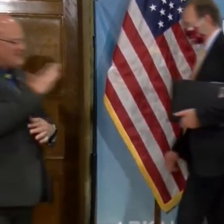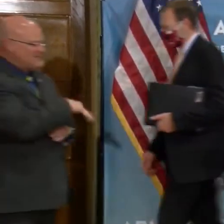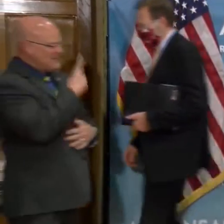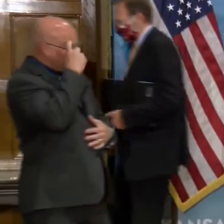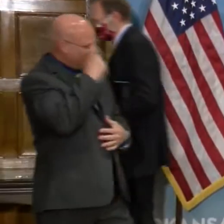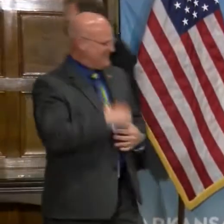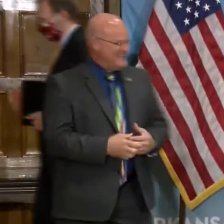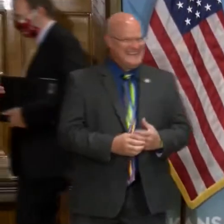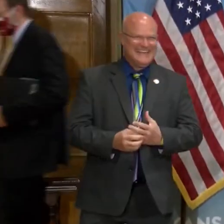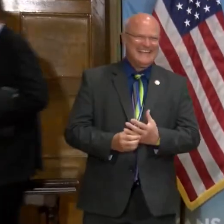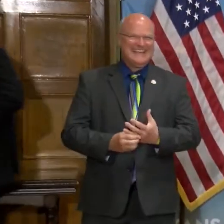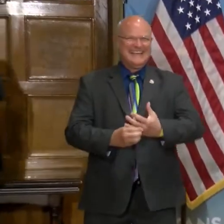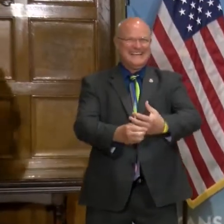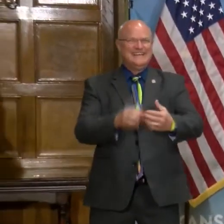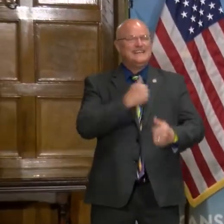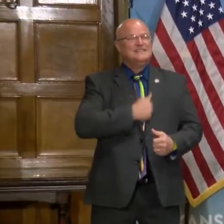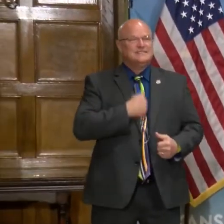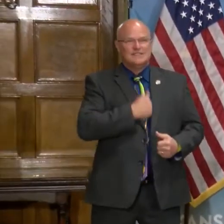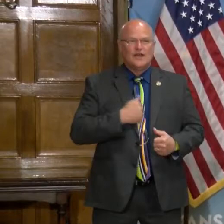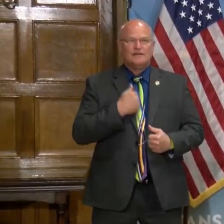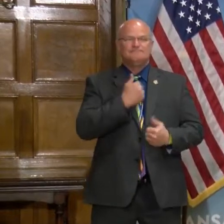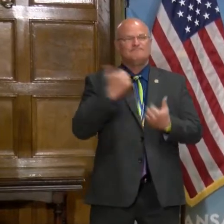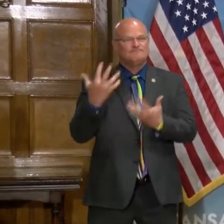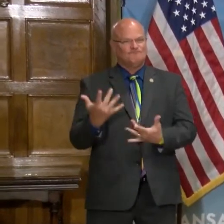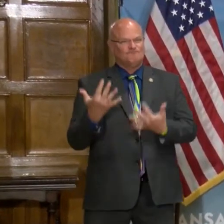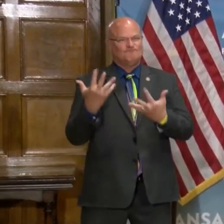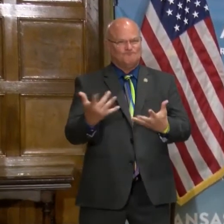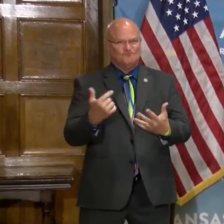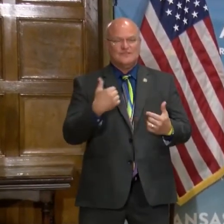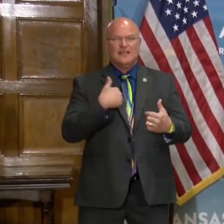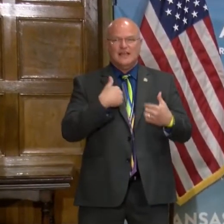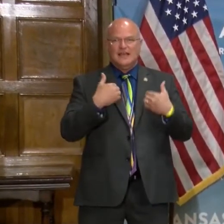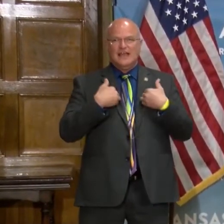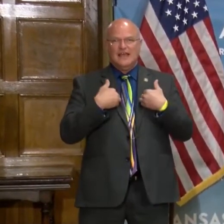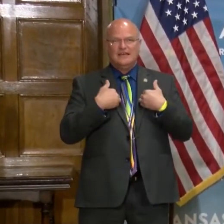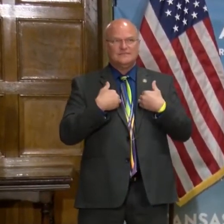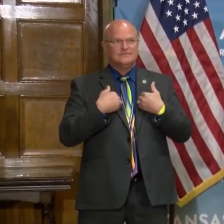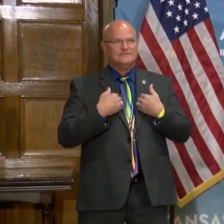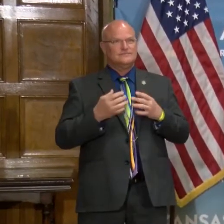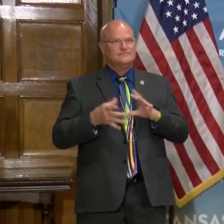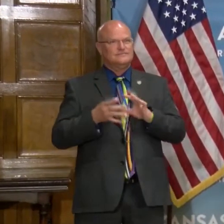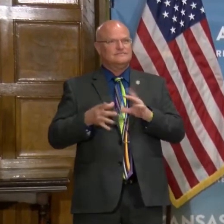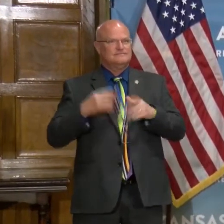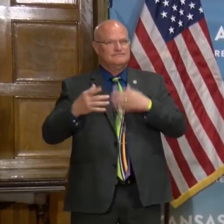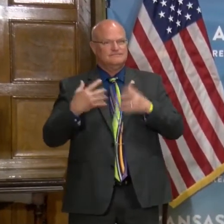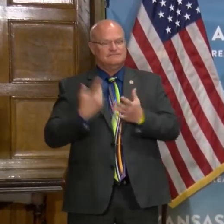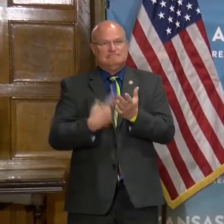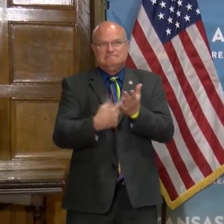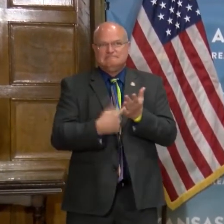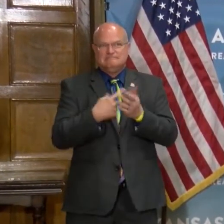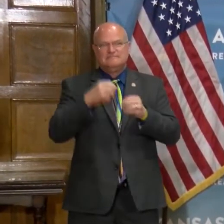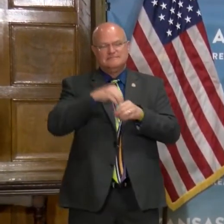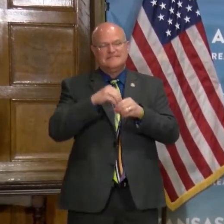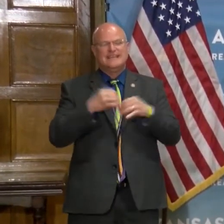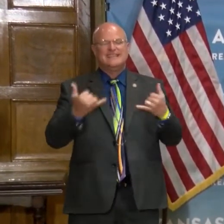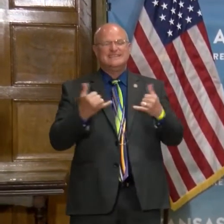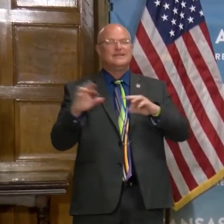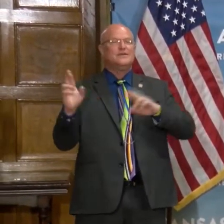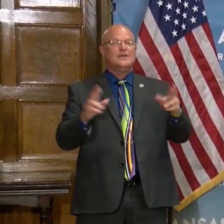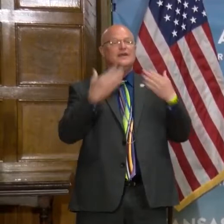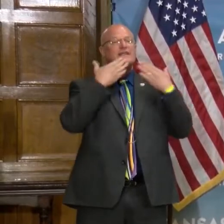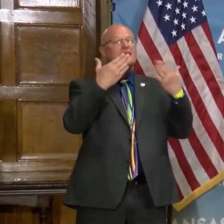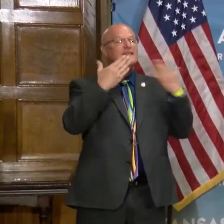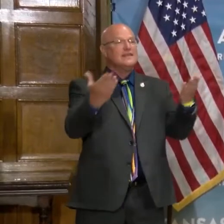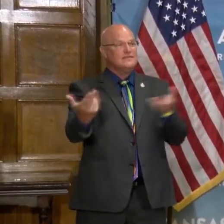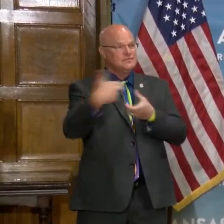Already? Sorry to keep everyone waiting. Got a little carried away, so ready to go now. And I want to